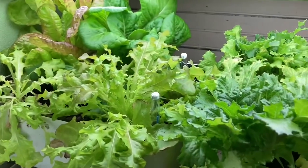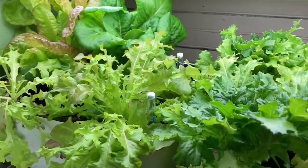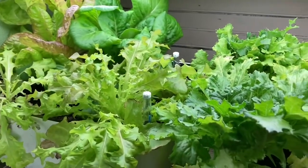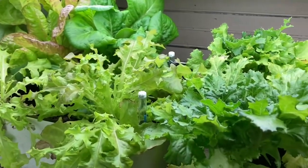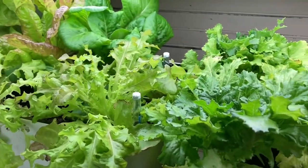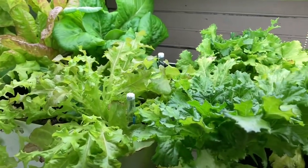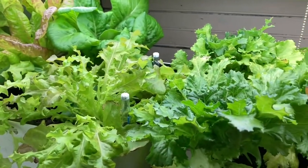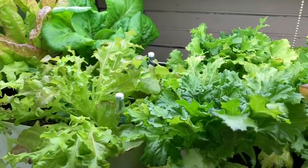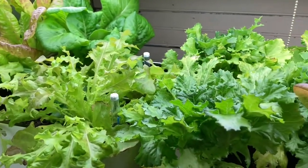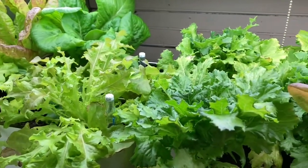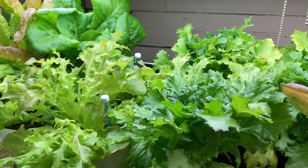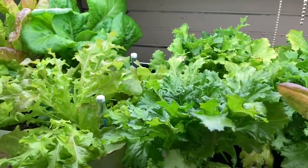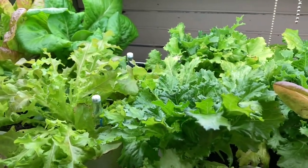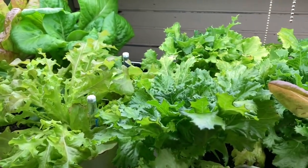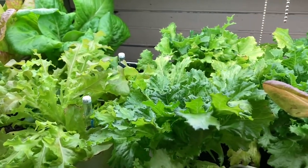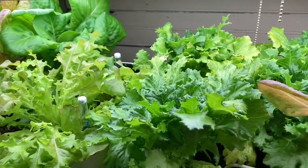me show you.